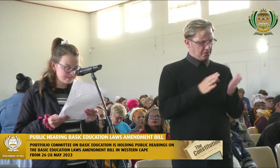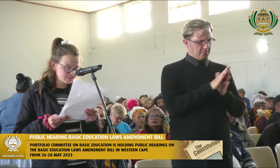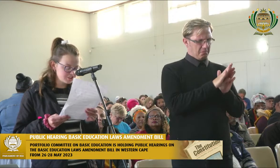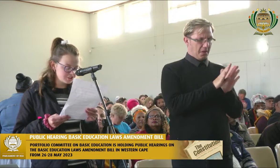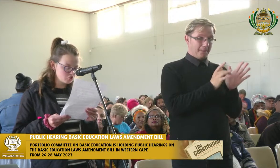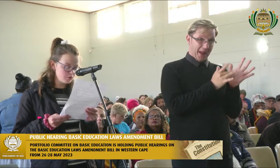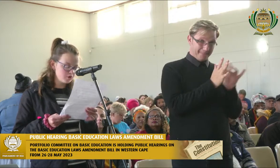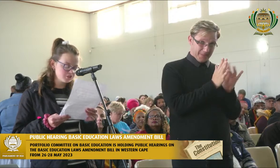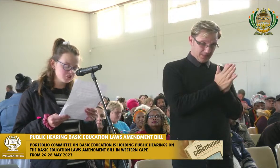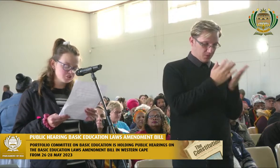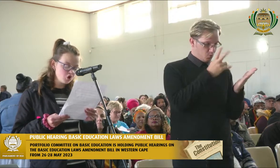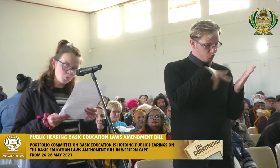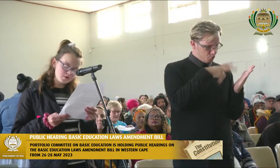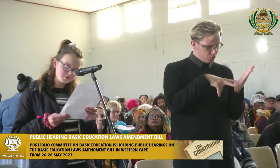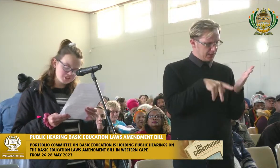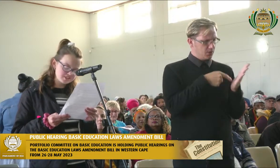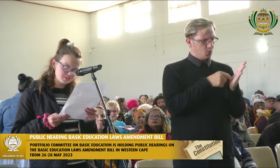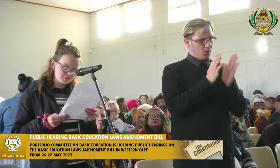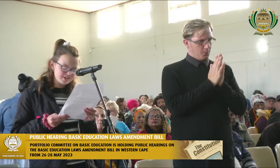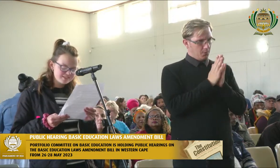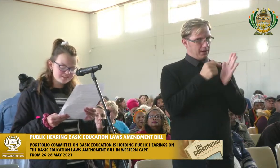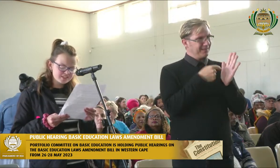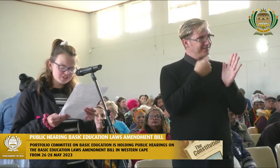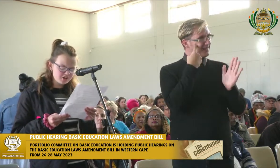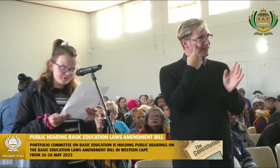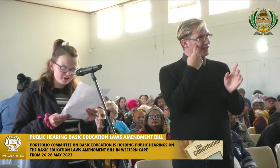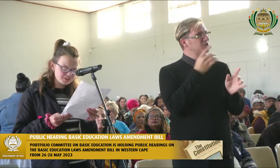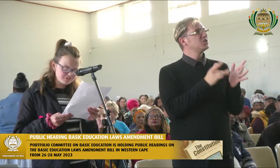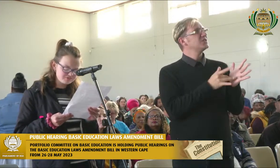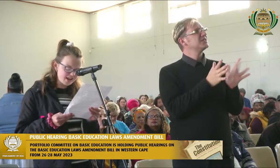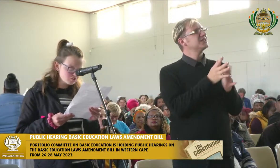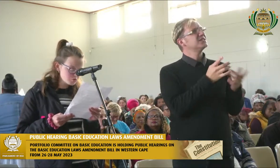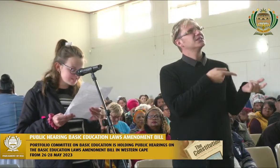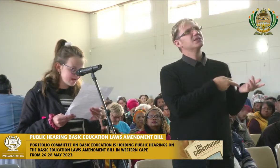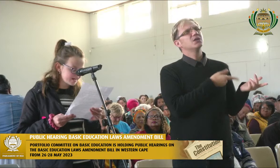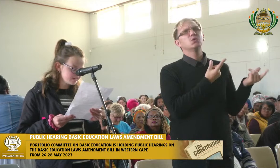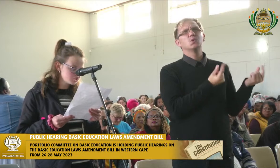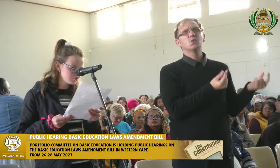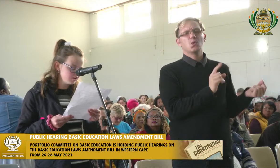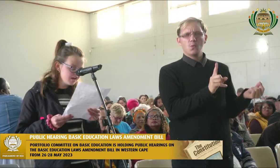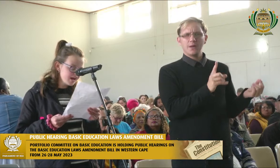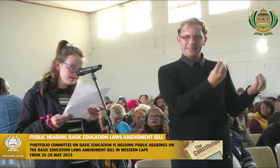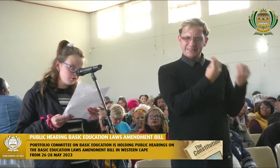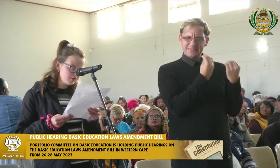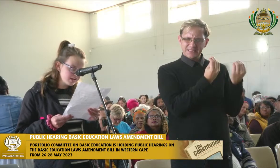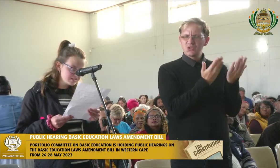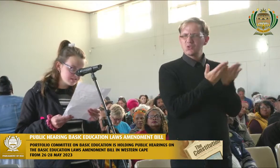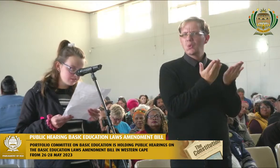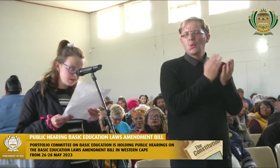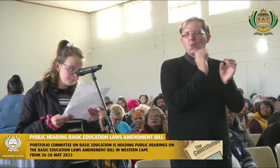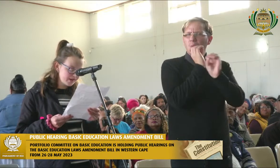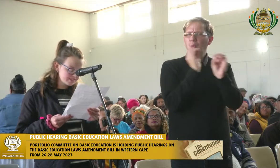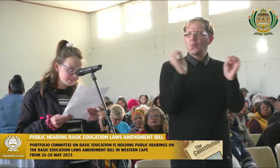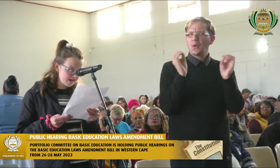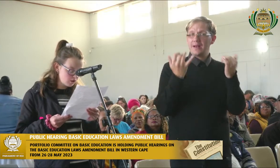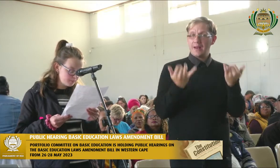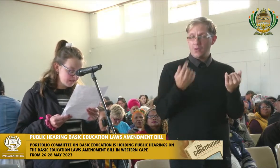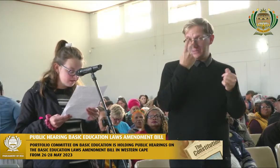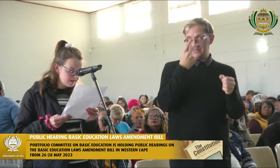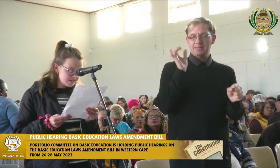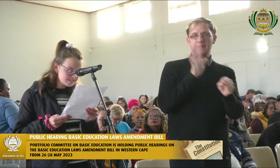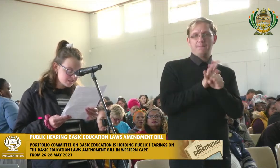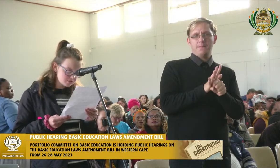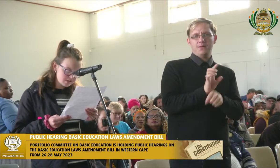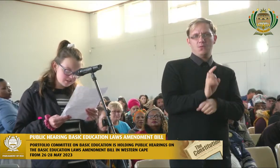make godly decisions. Our motto is, what would Jesus do? The teaching of Christian values was lacking at school, and I realize now the impact it had